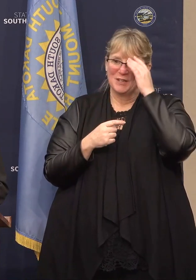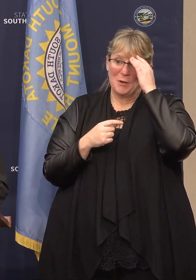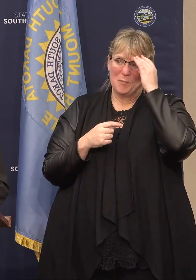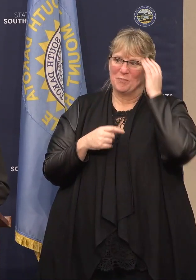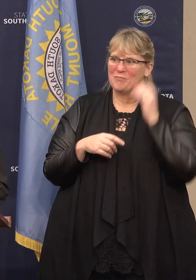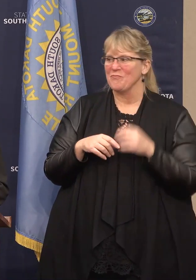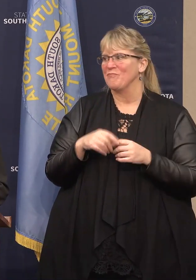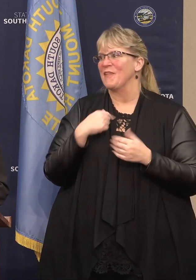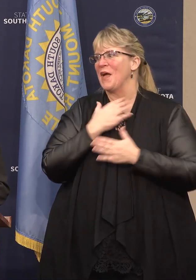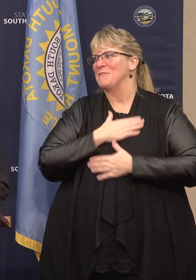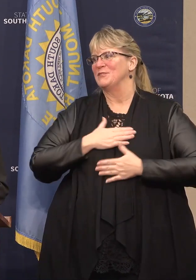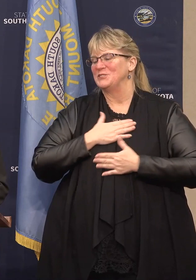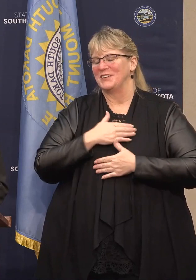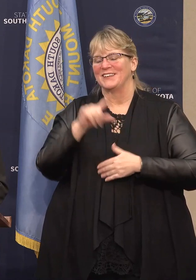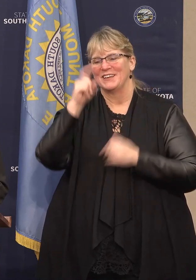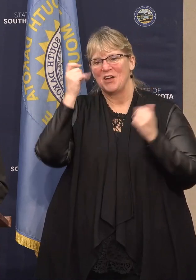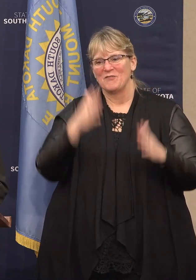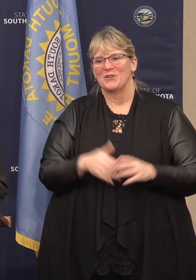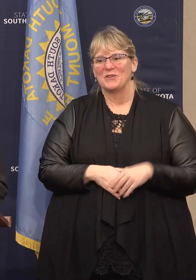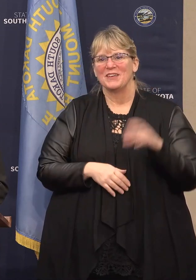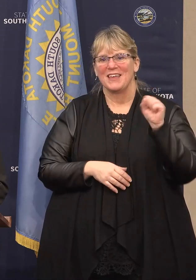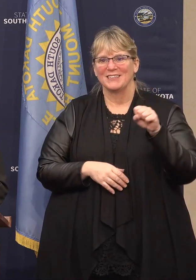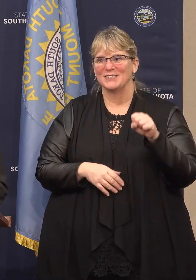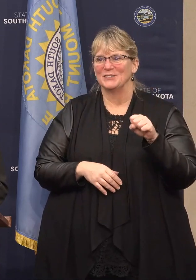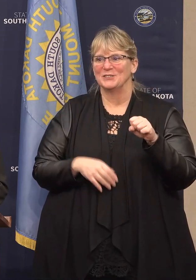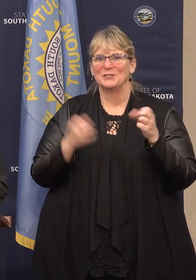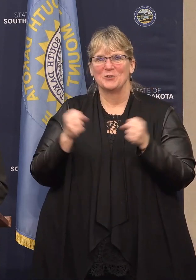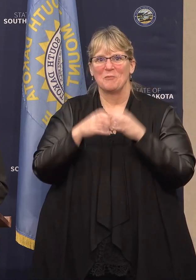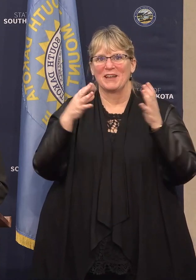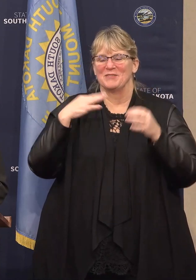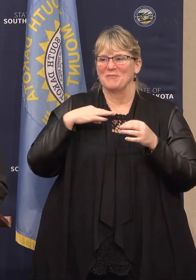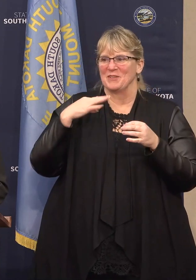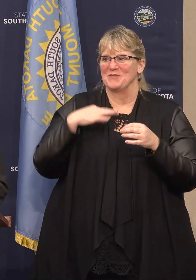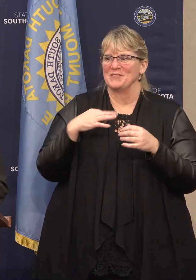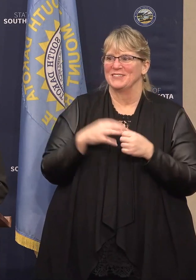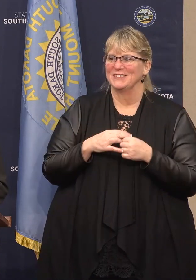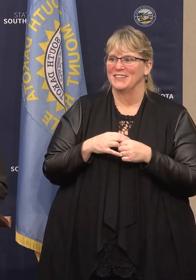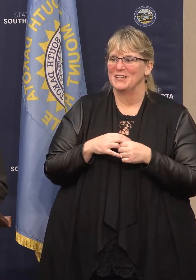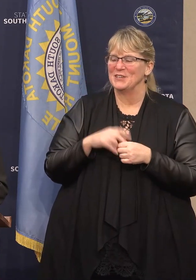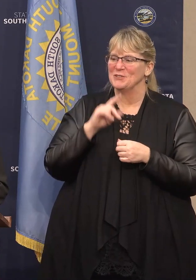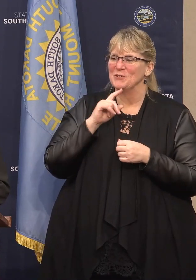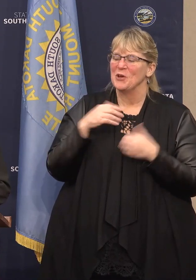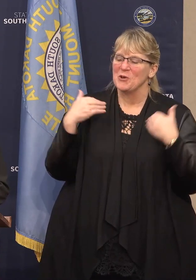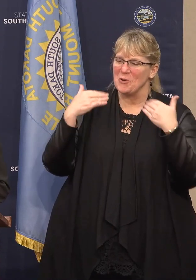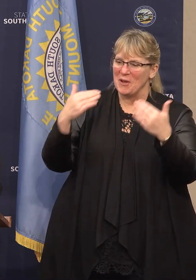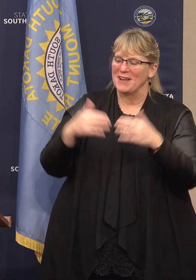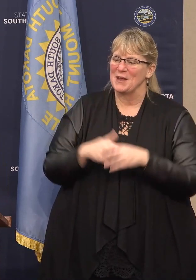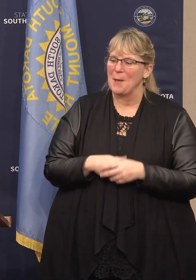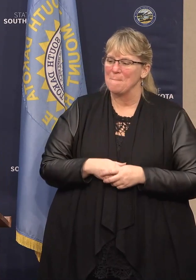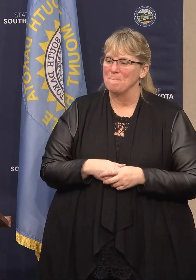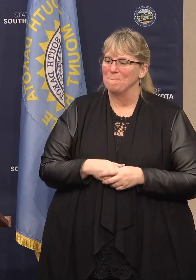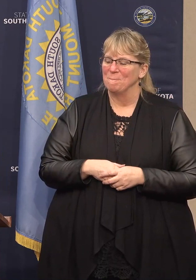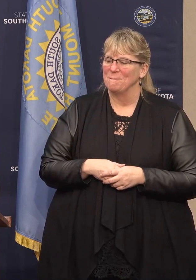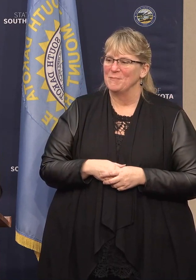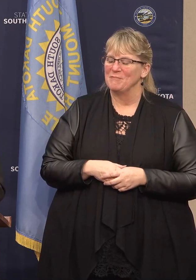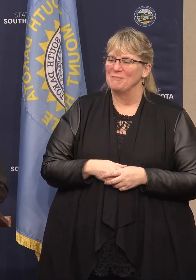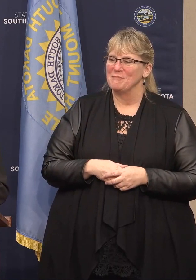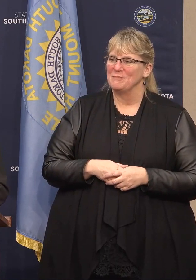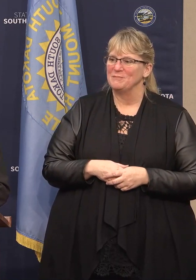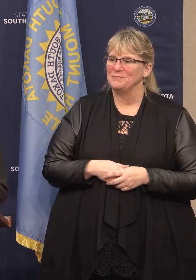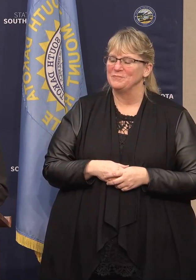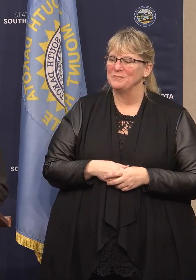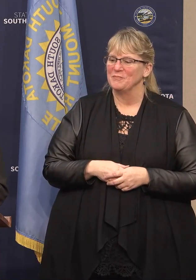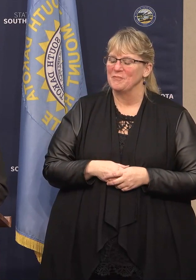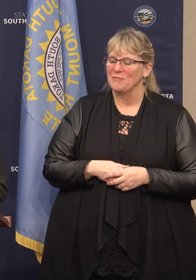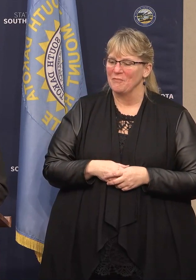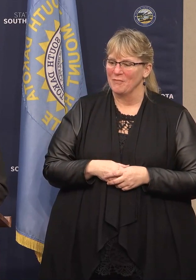and wonderful. I appreciate it, Governor. Yes. I give you so many benefits of the doubt, Stephen. It's amazing. Go ahead. You have a Thank you. chance. You I got a appreciate it. shot. I mean, okay,